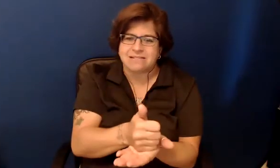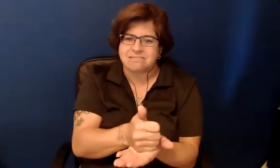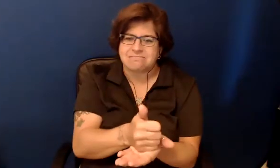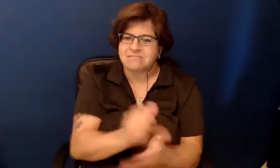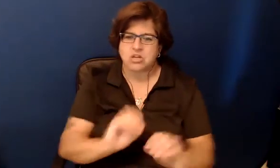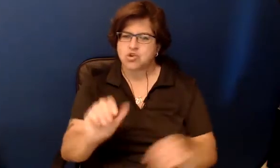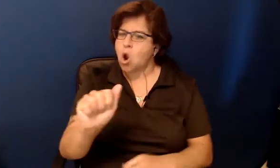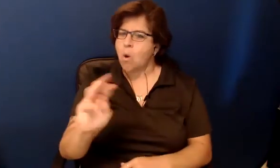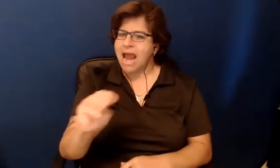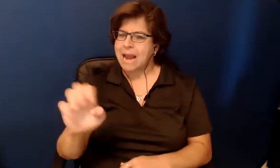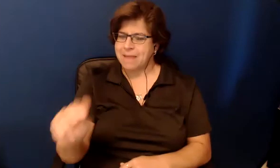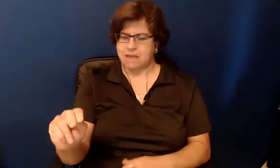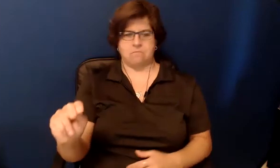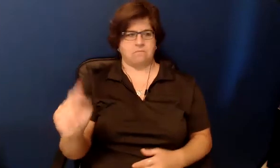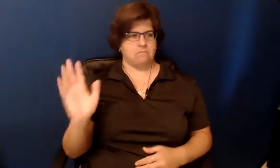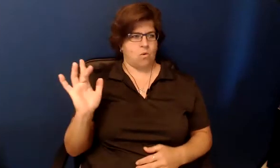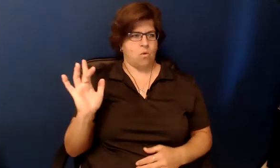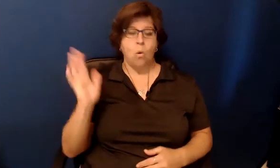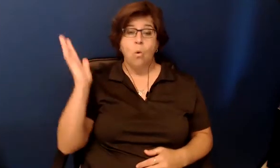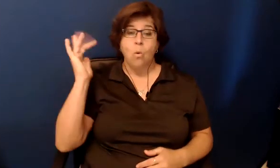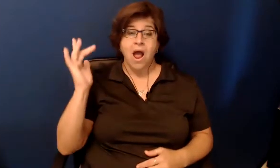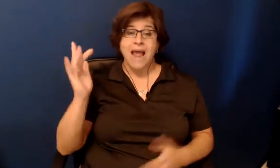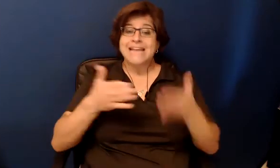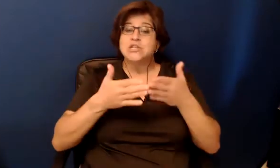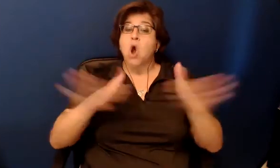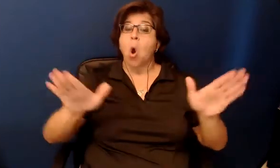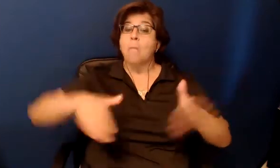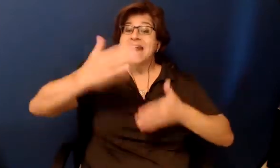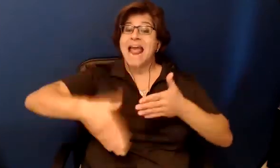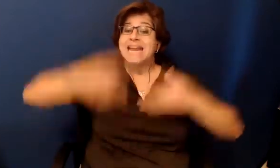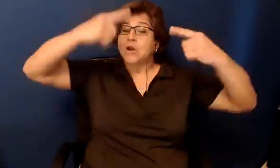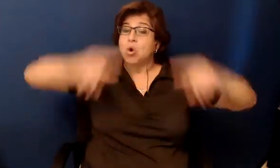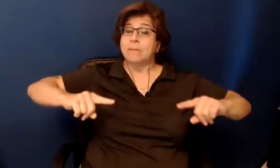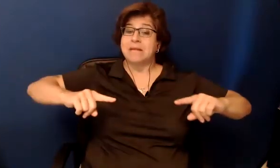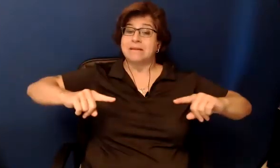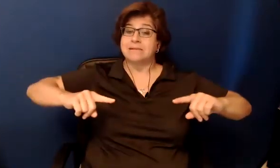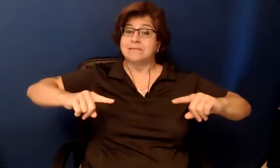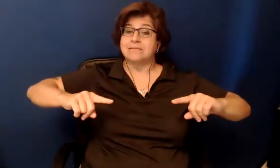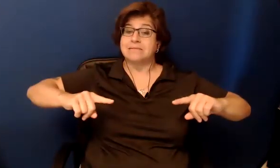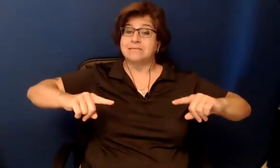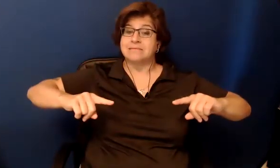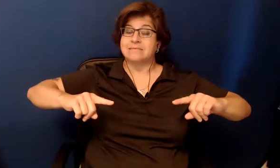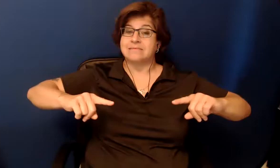amen at the end of it. And what's happened here is we have an open-ended agreement at some level,